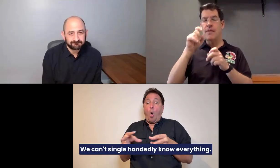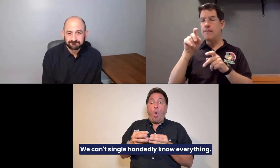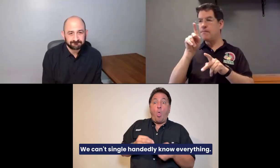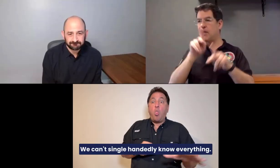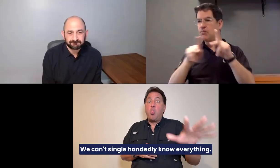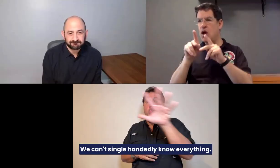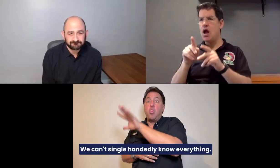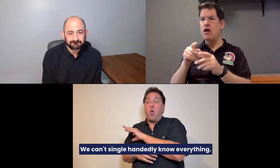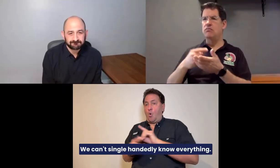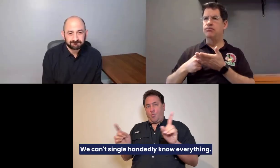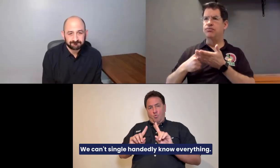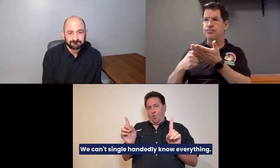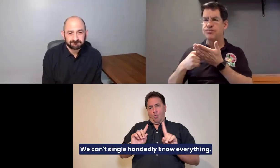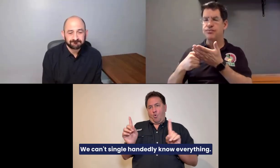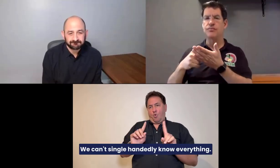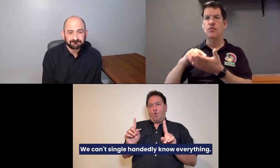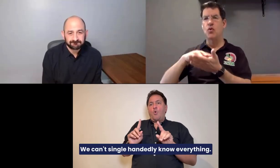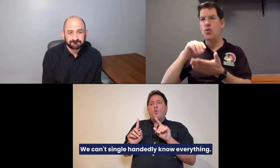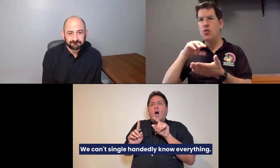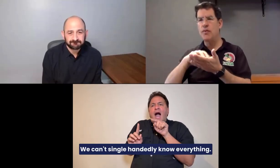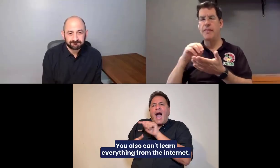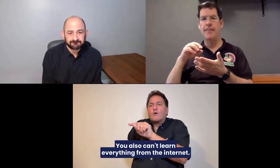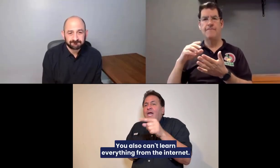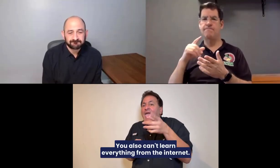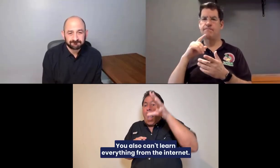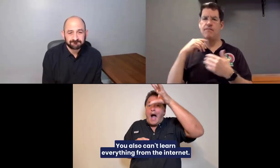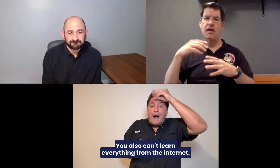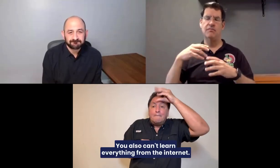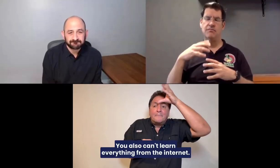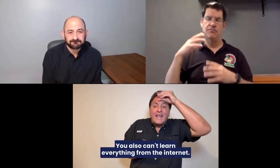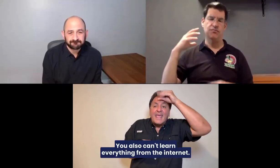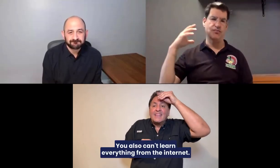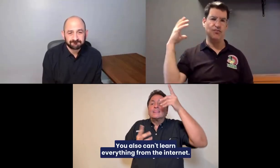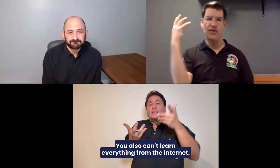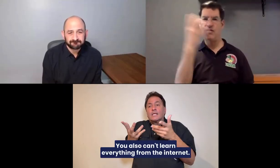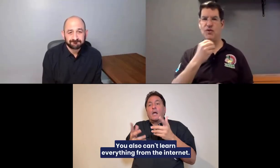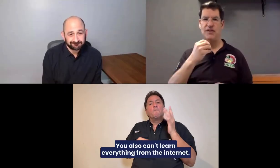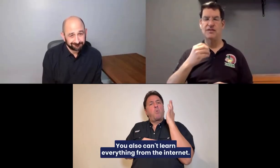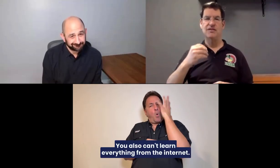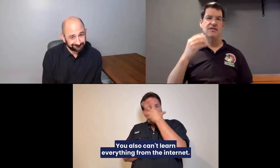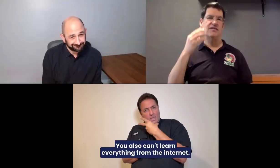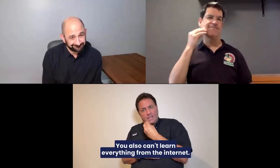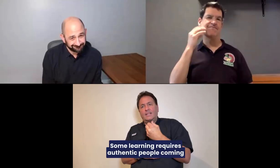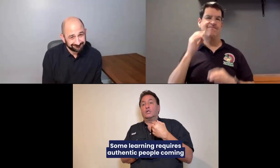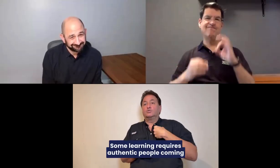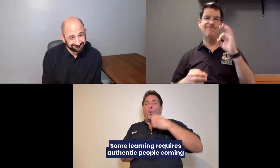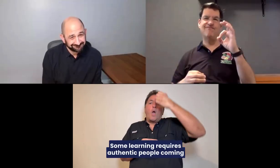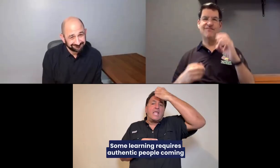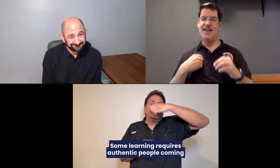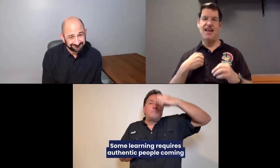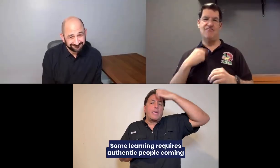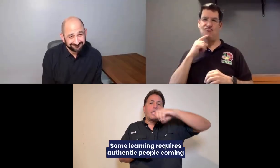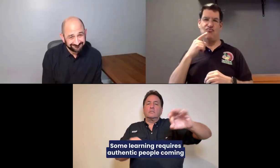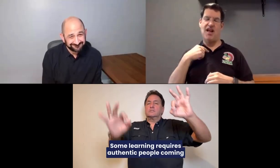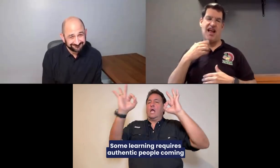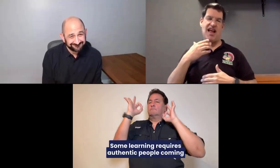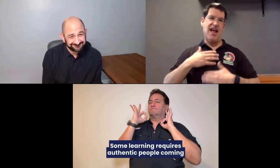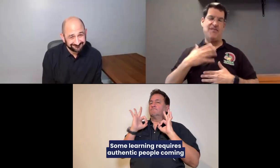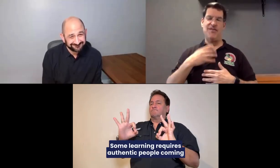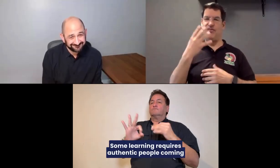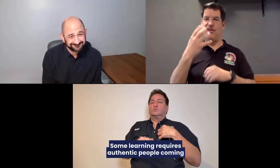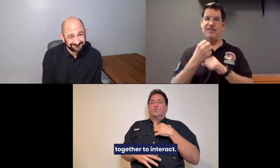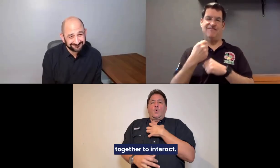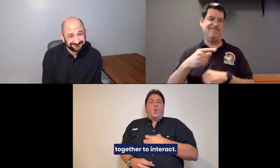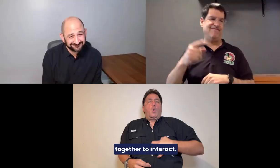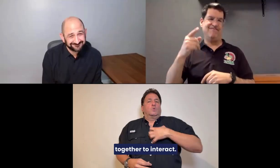can't single handedly know everything. You also can't learn everything from the internet. Some learning requires authentic